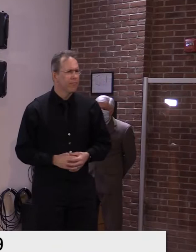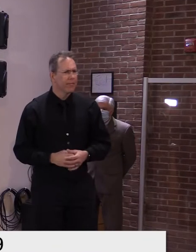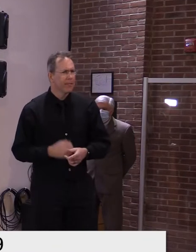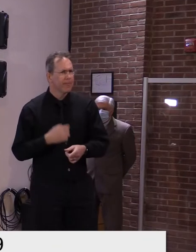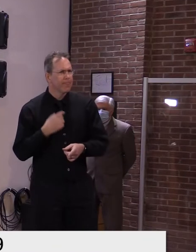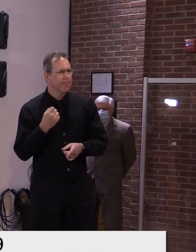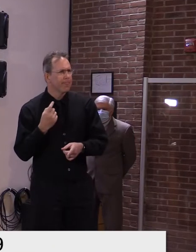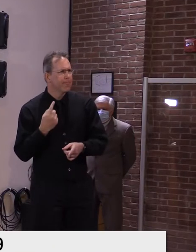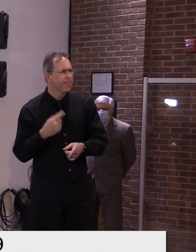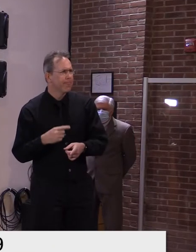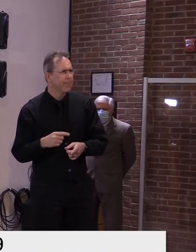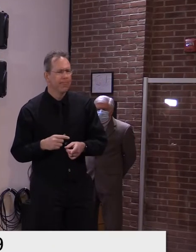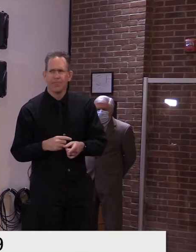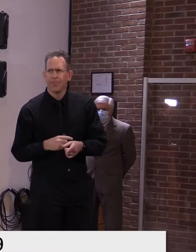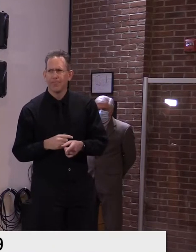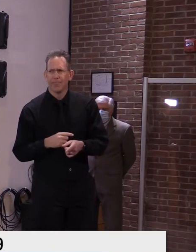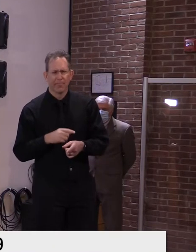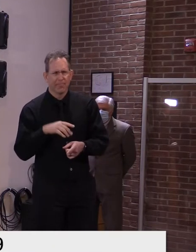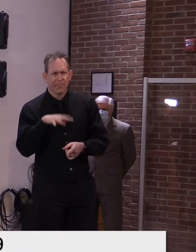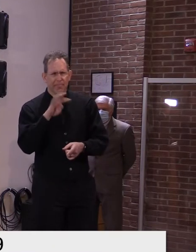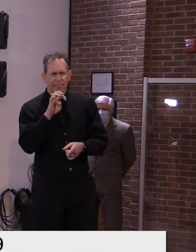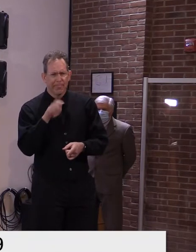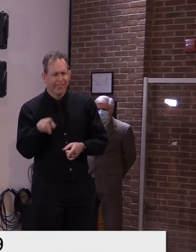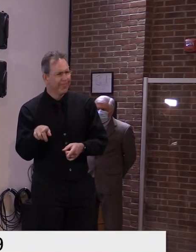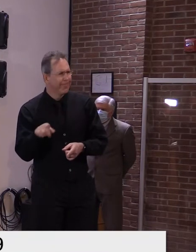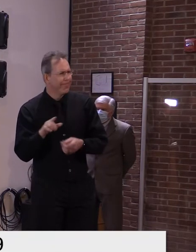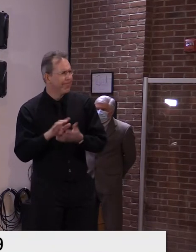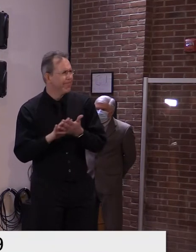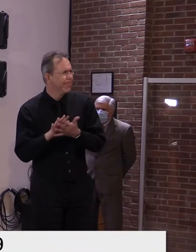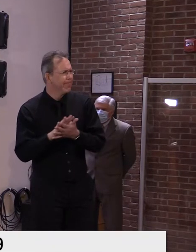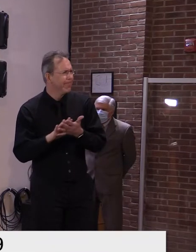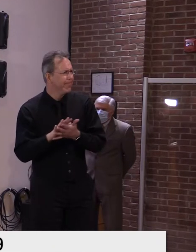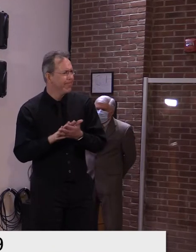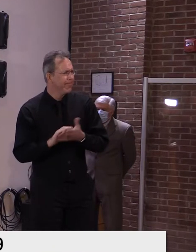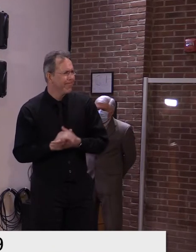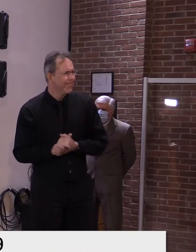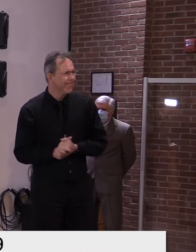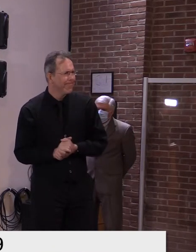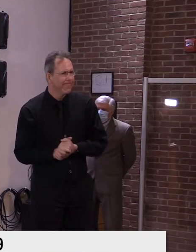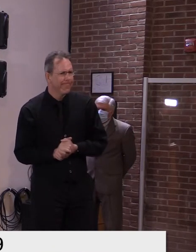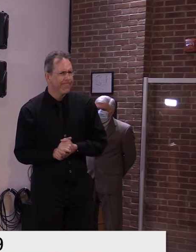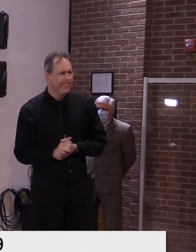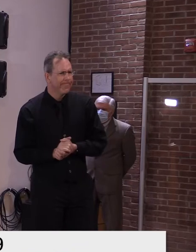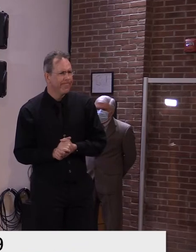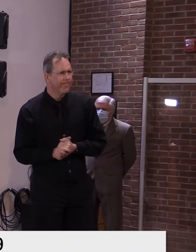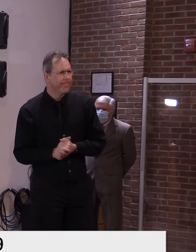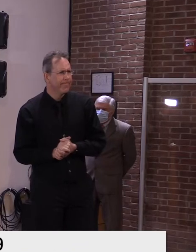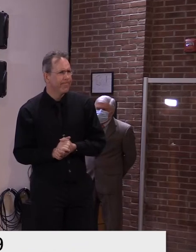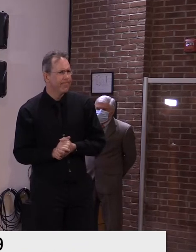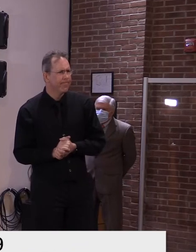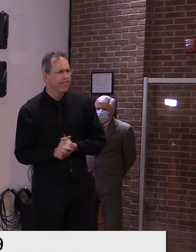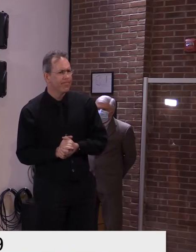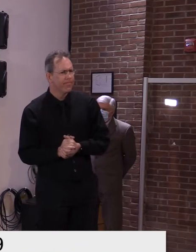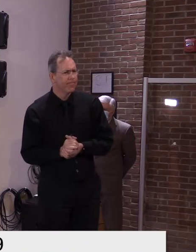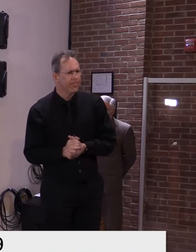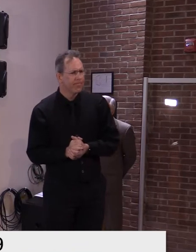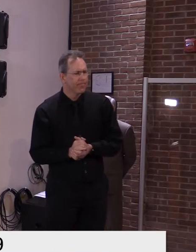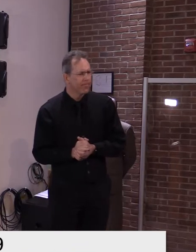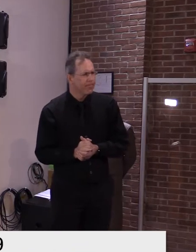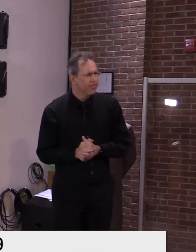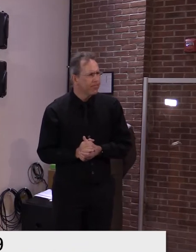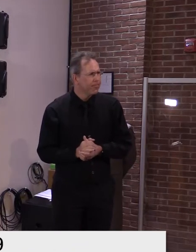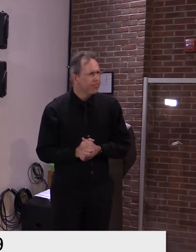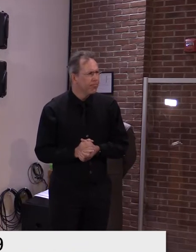put additional restrictions of their own onto that reopening or prevent it altogether. And as far as I can